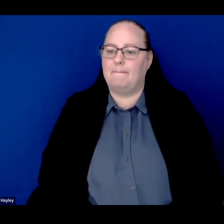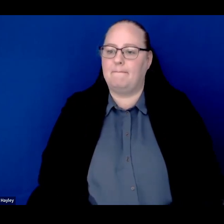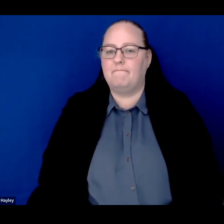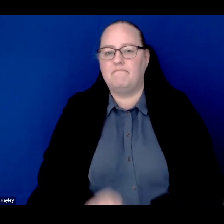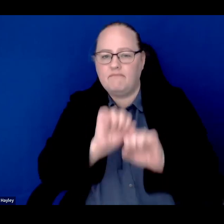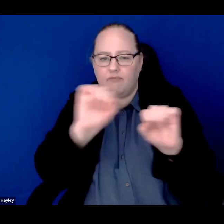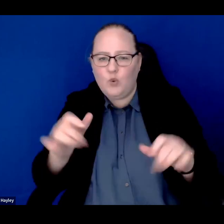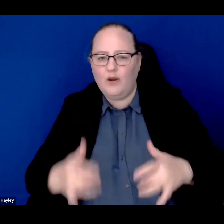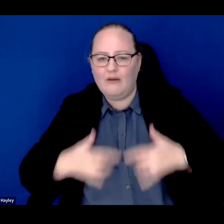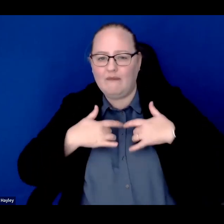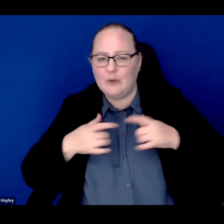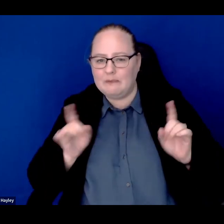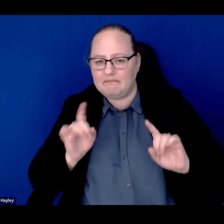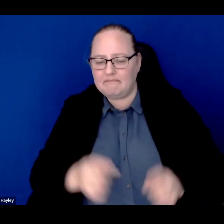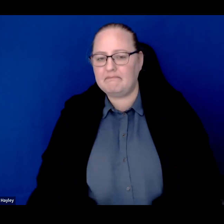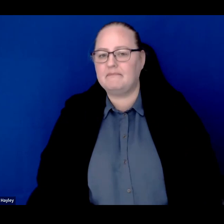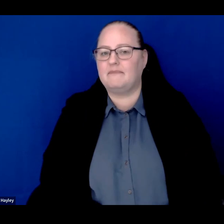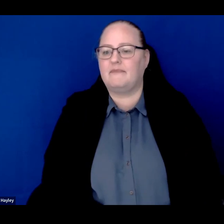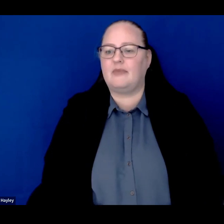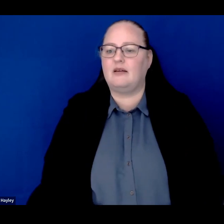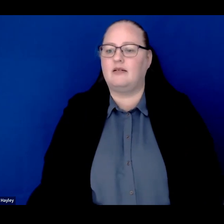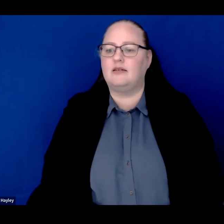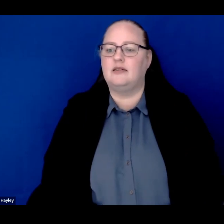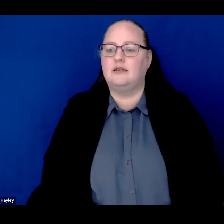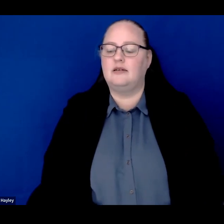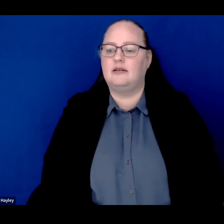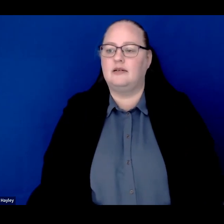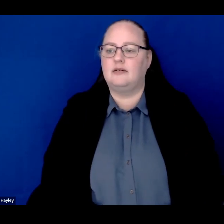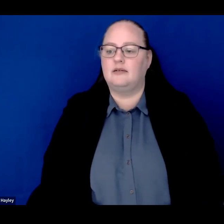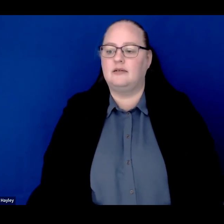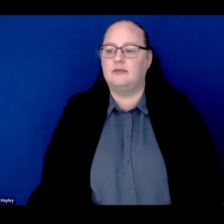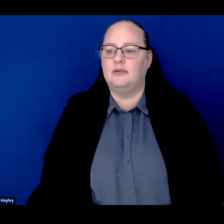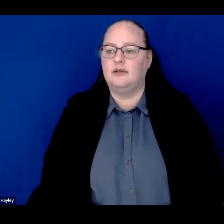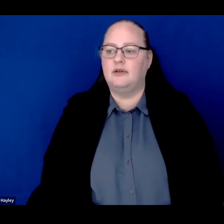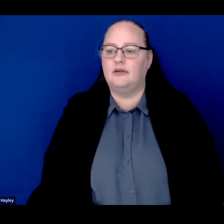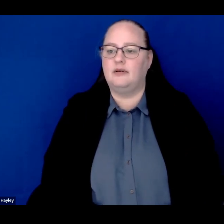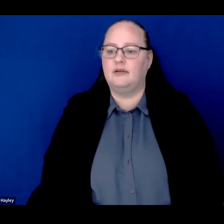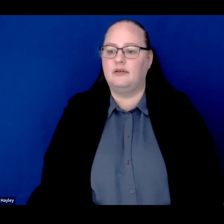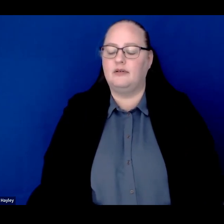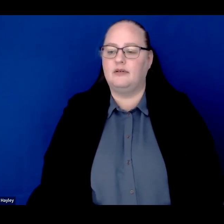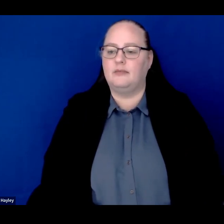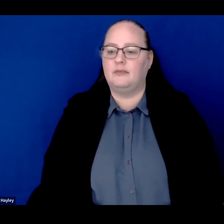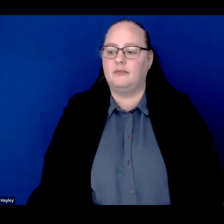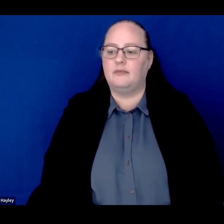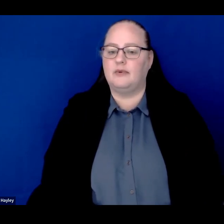what are the viewpoints in the room?